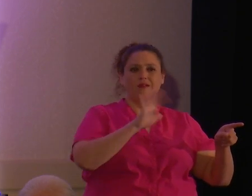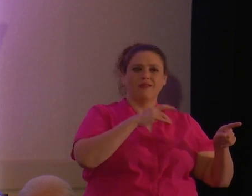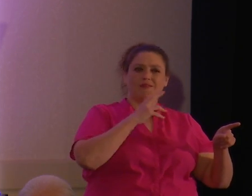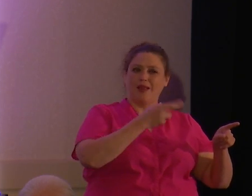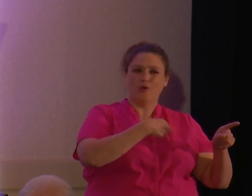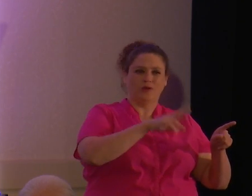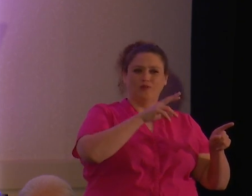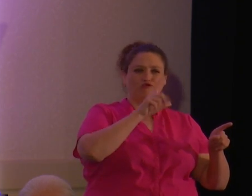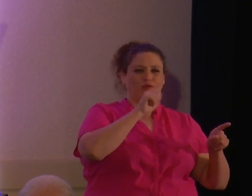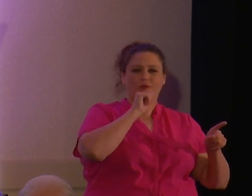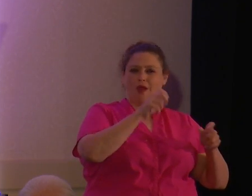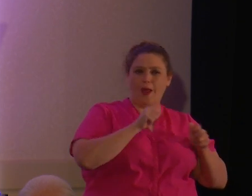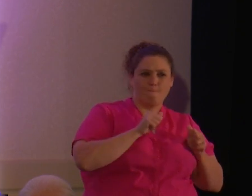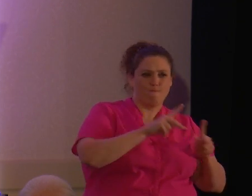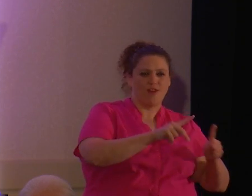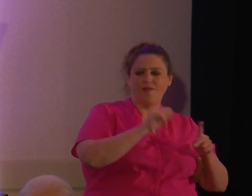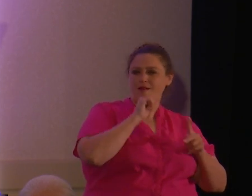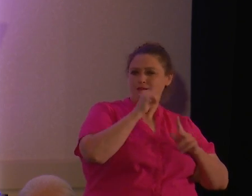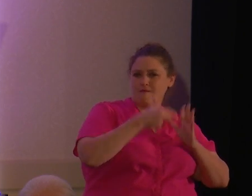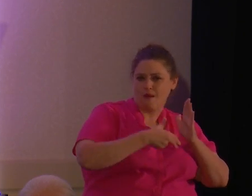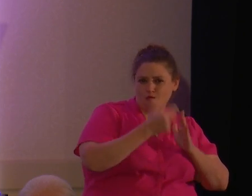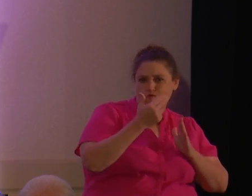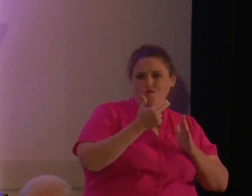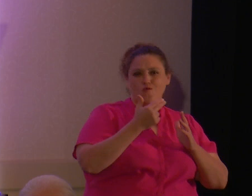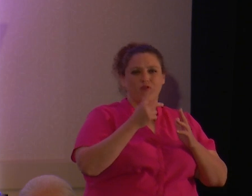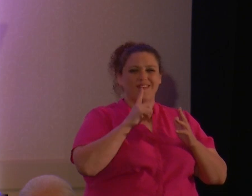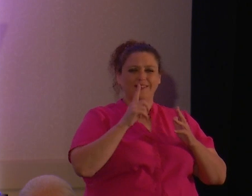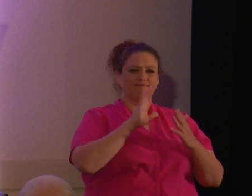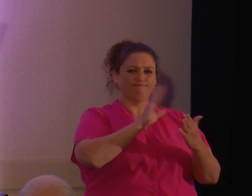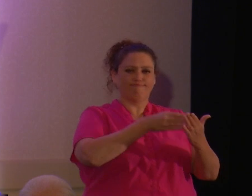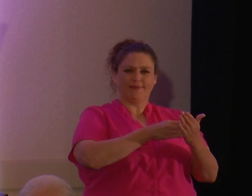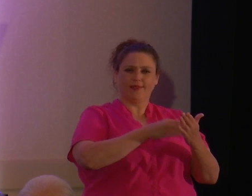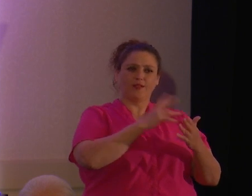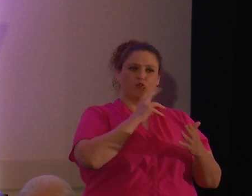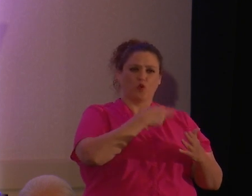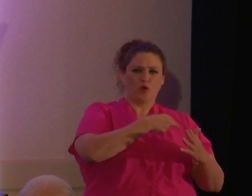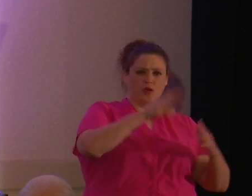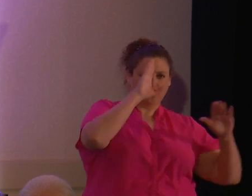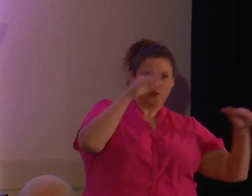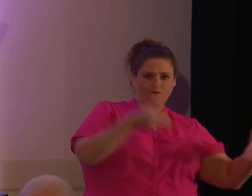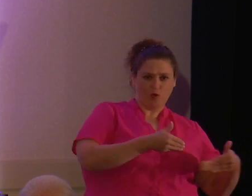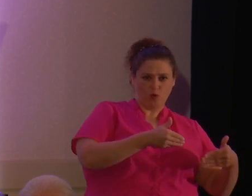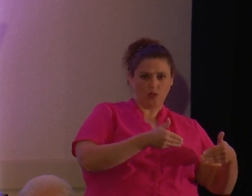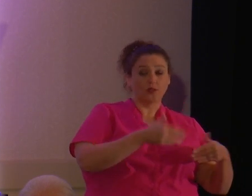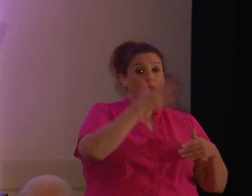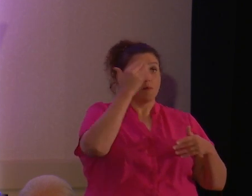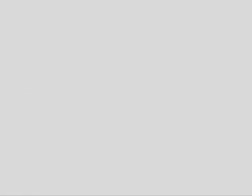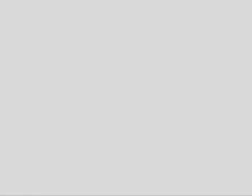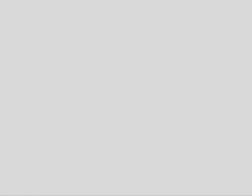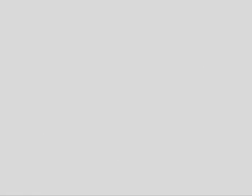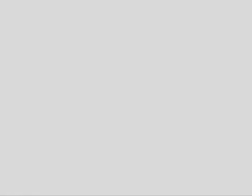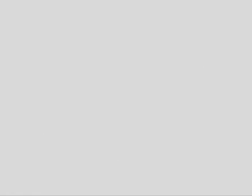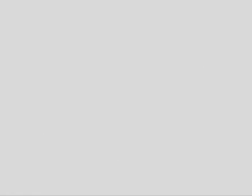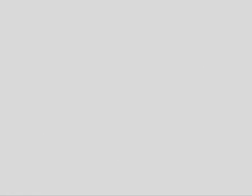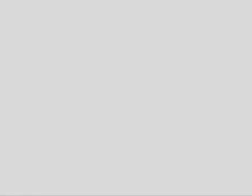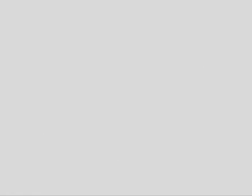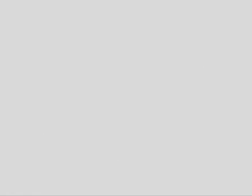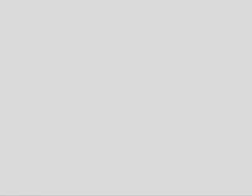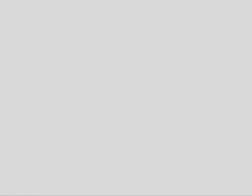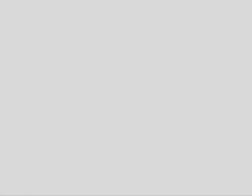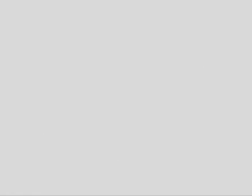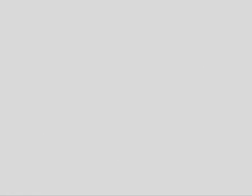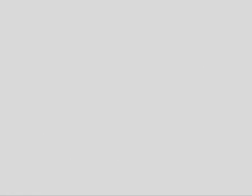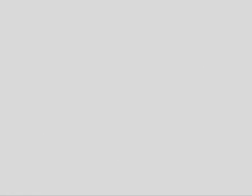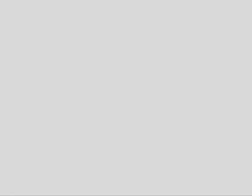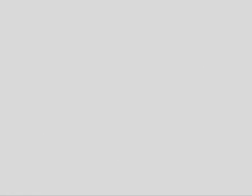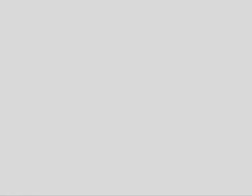swoop, right? It counters religious arguments in the text on the monument. It counters the ubiquity. It reminds